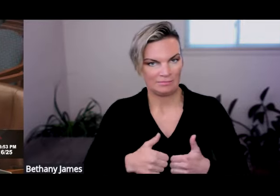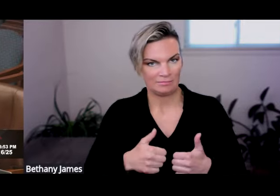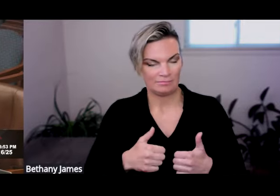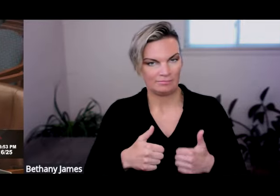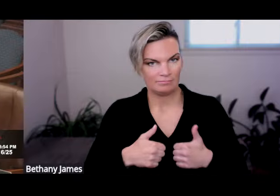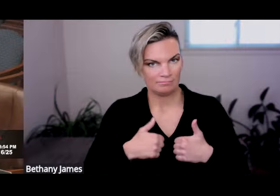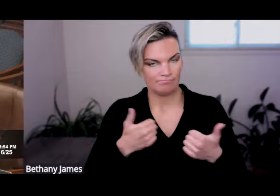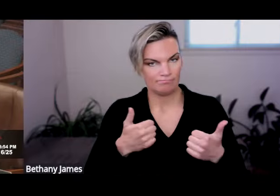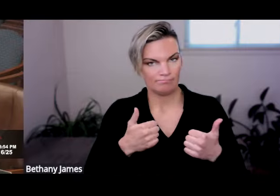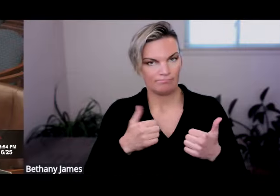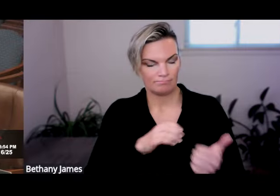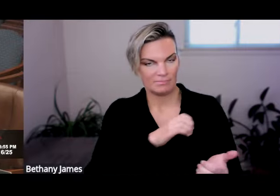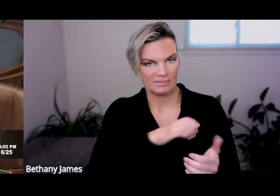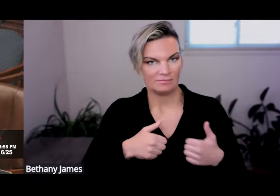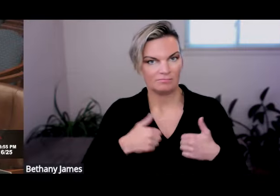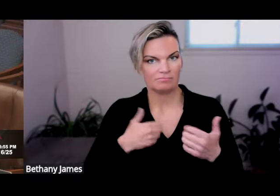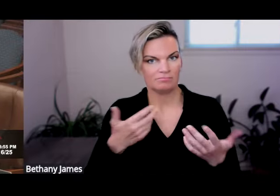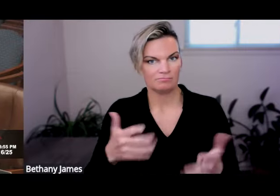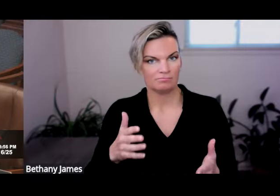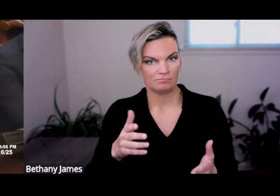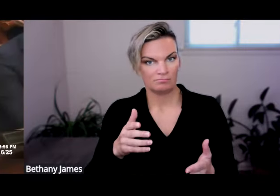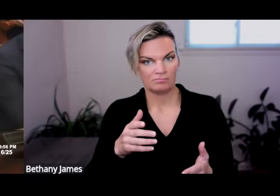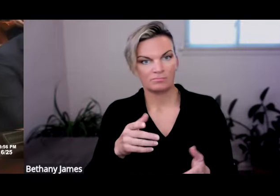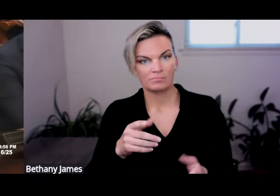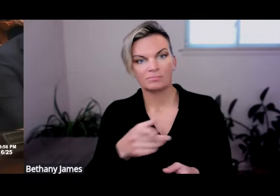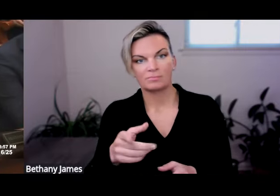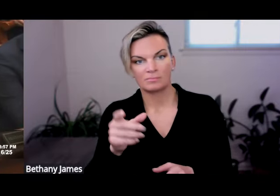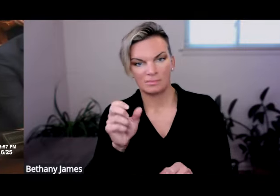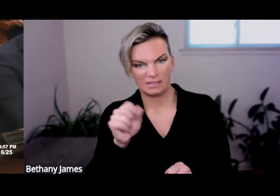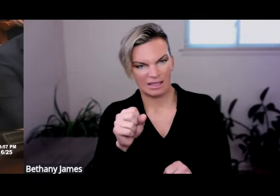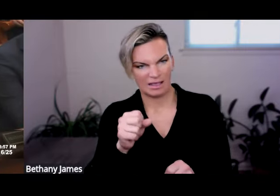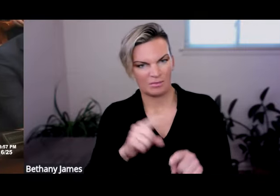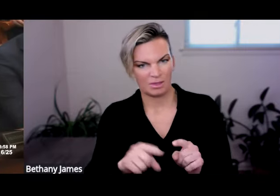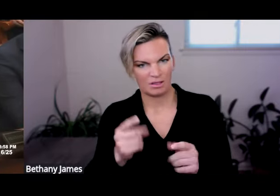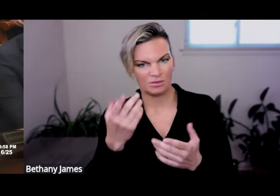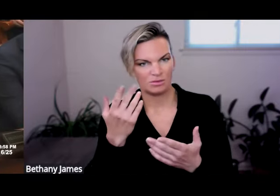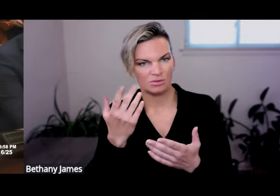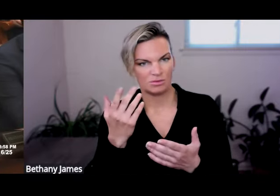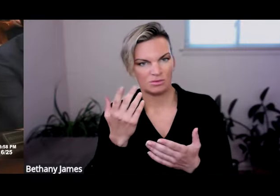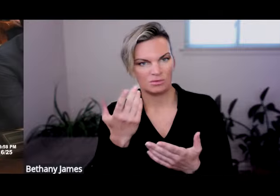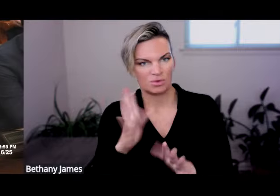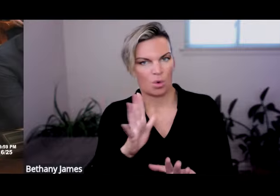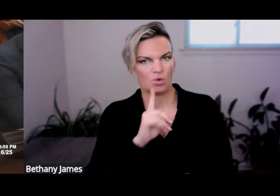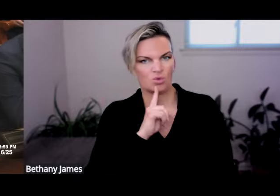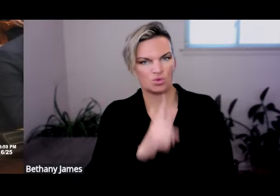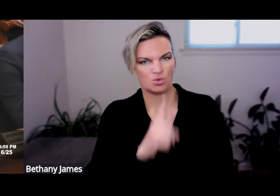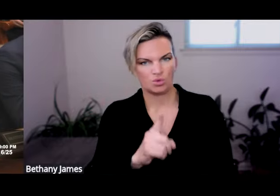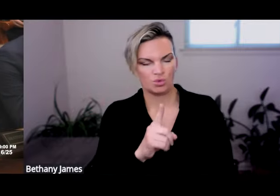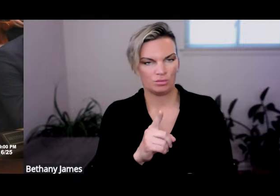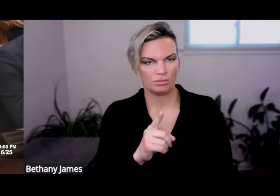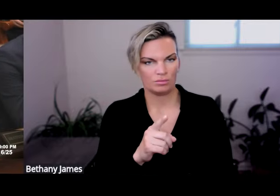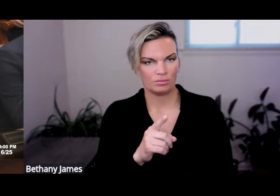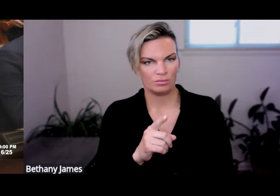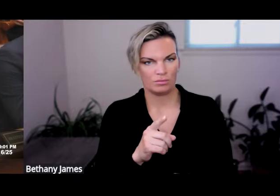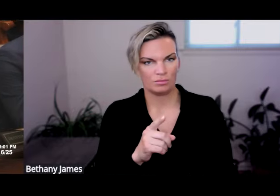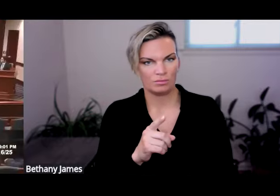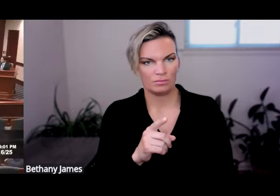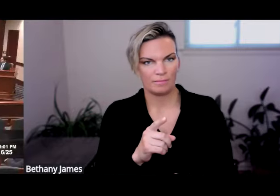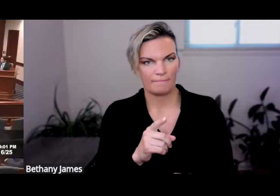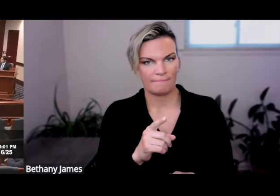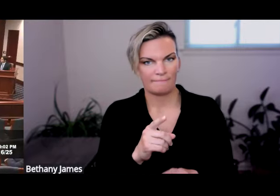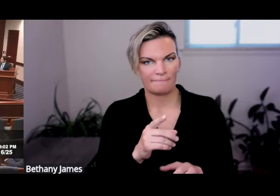It is, but isn't that already Yeah, that's True. that is already true. So it's only So it's reflecting only something